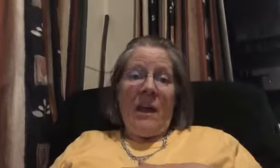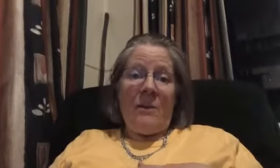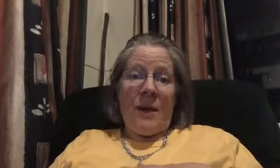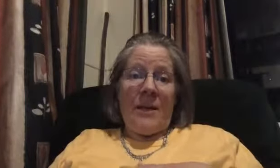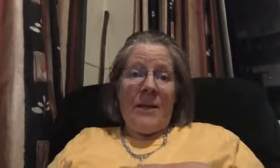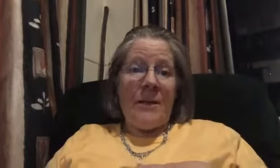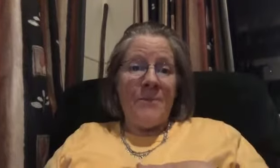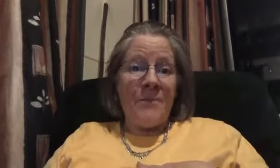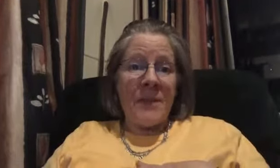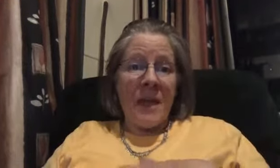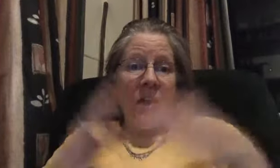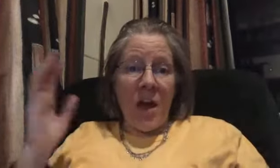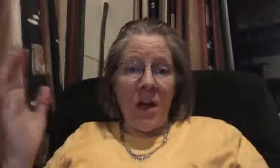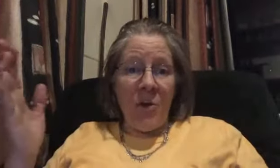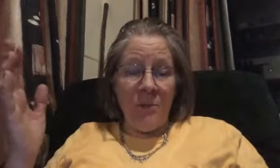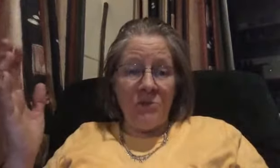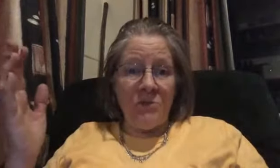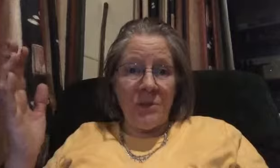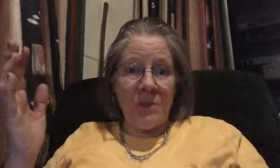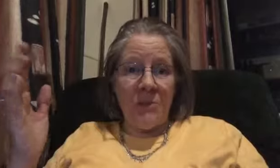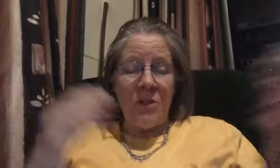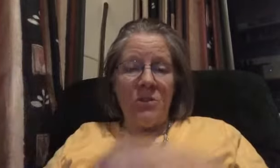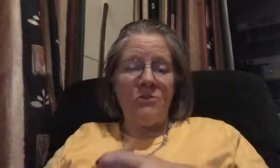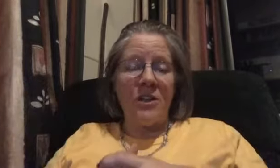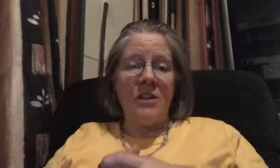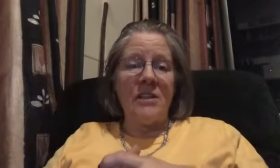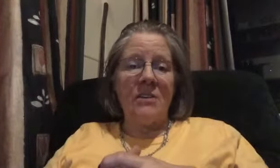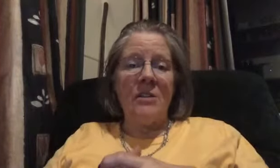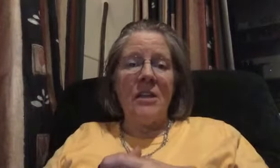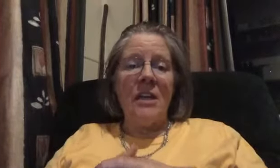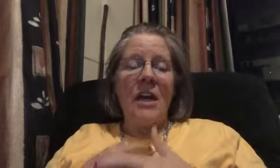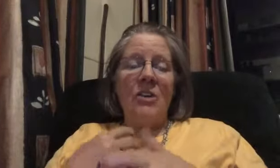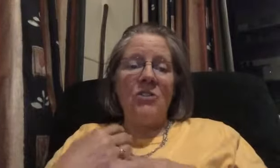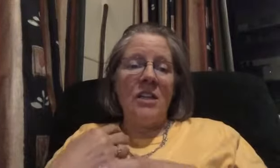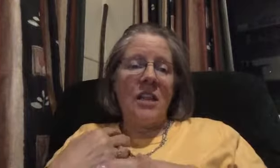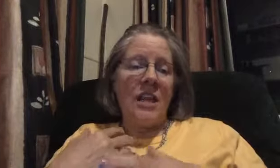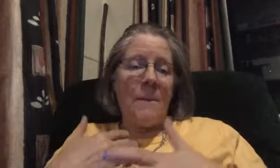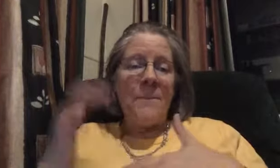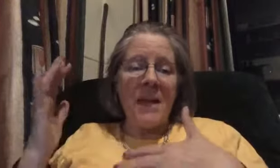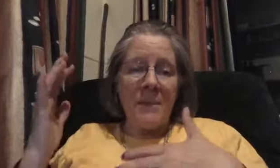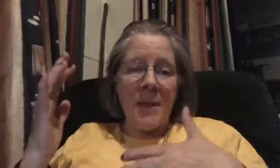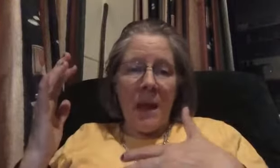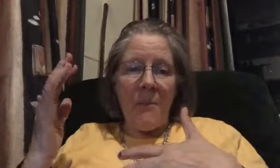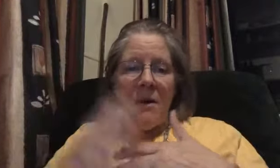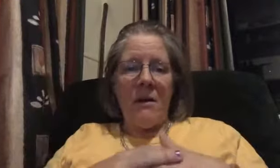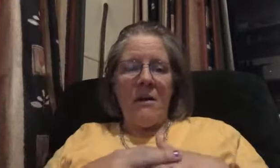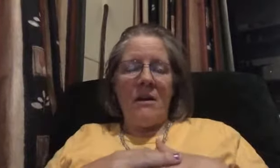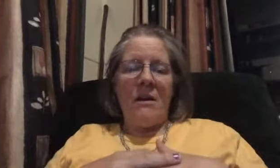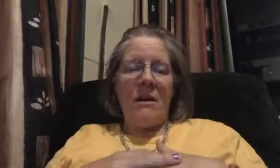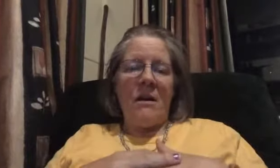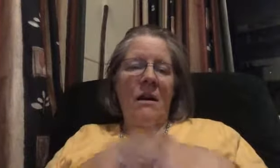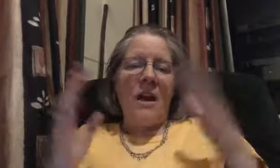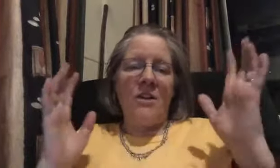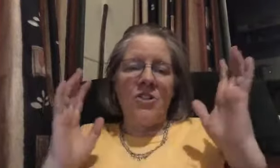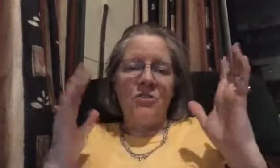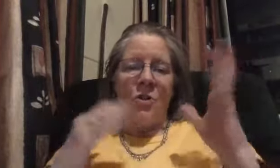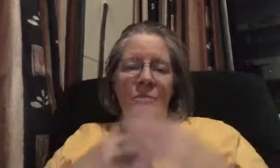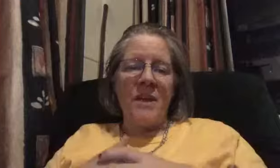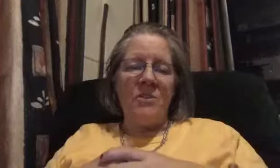Anyway, I hope you do something when you're feeling down and you need like a pick-me-up. I sure hope that you